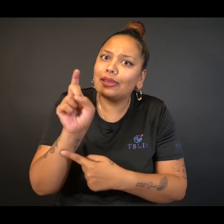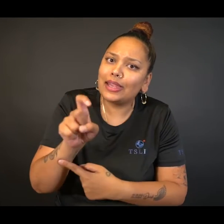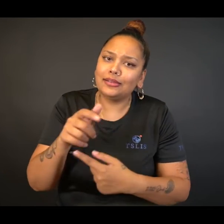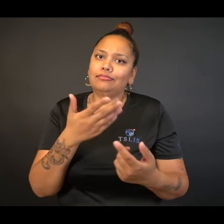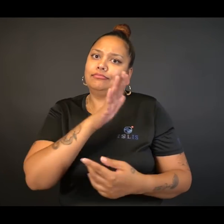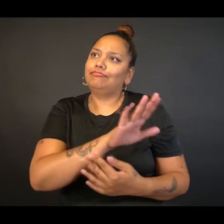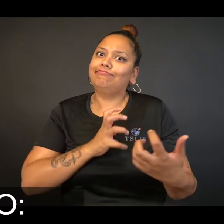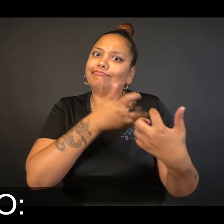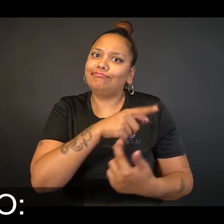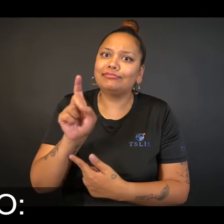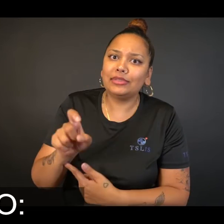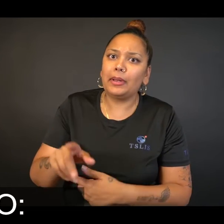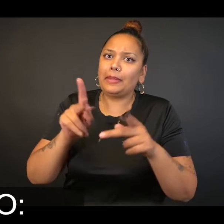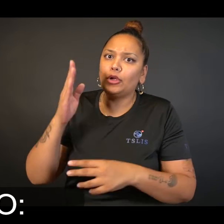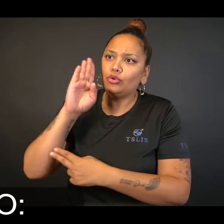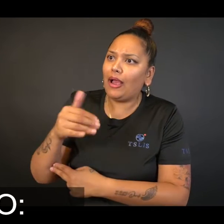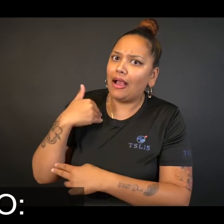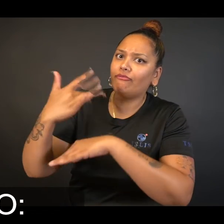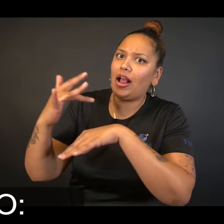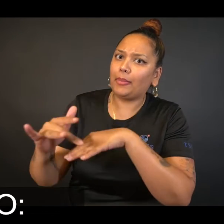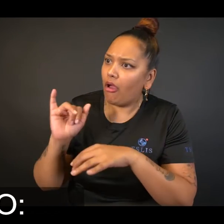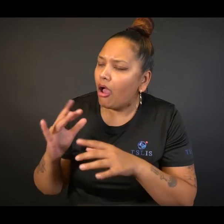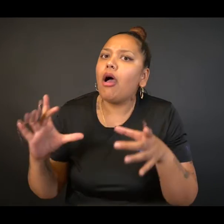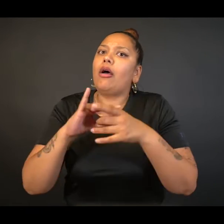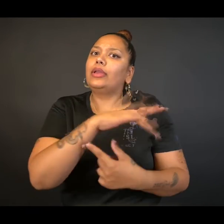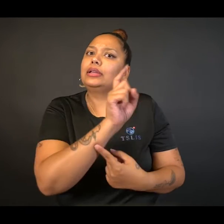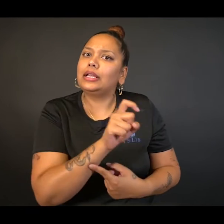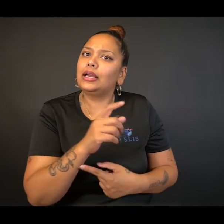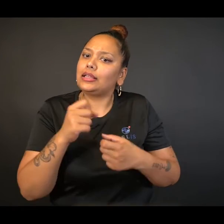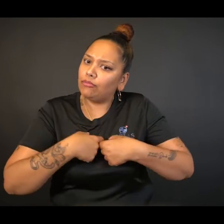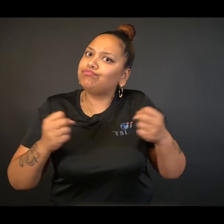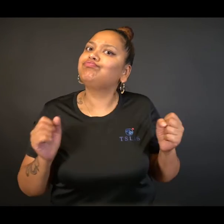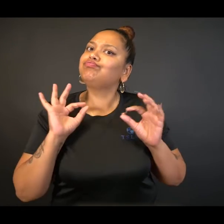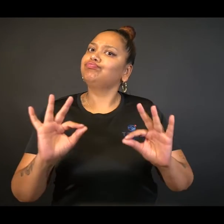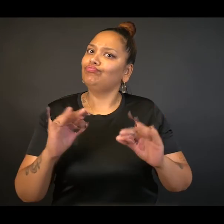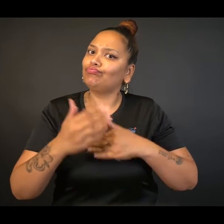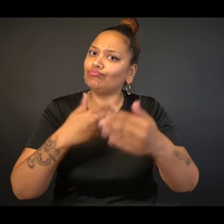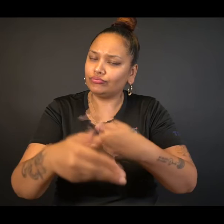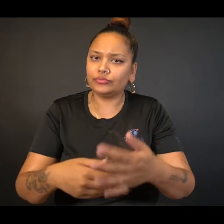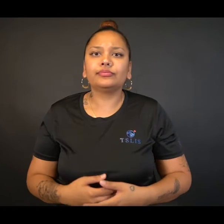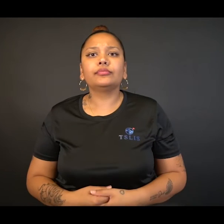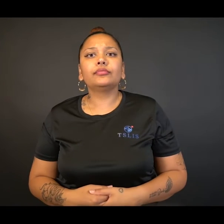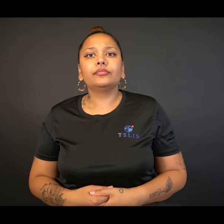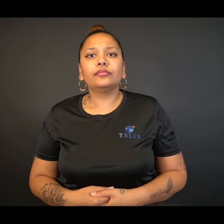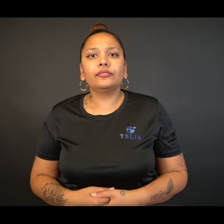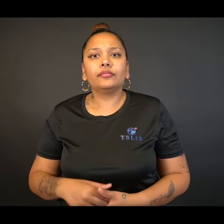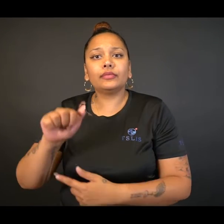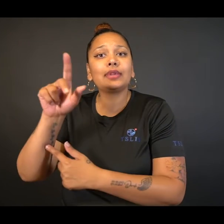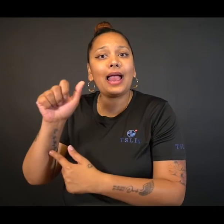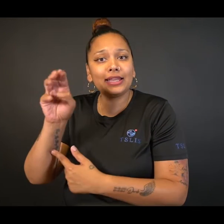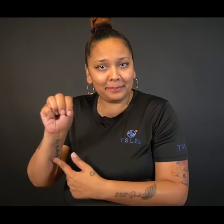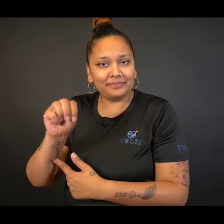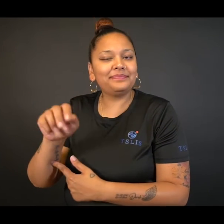self-declaration. This is Adam Kohun, someone who is a crusader for disability rights, motoring around